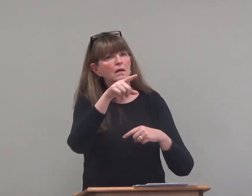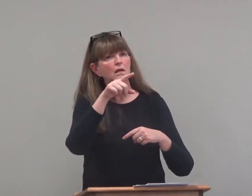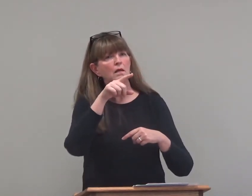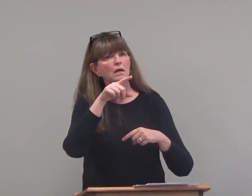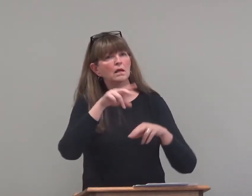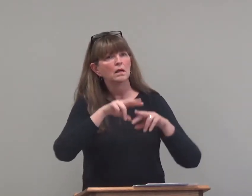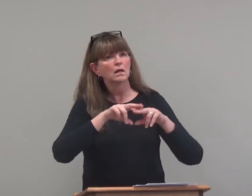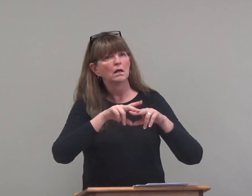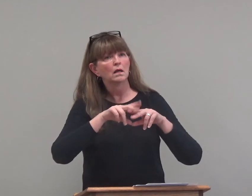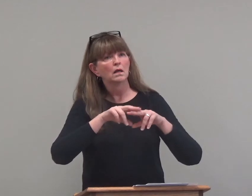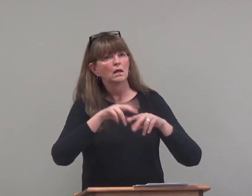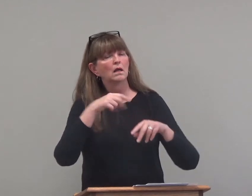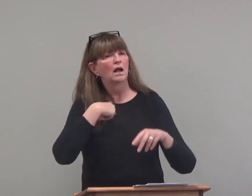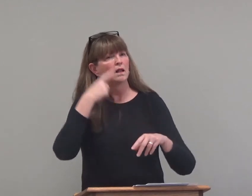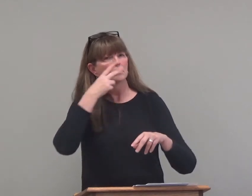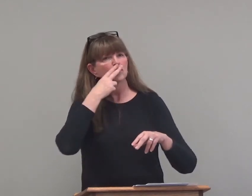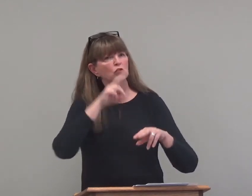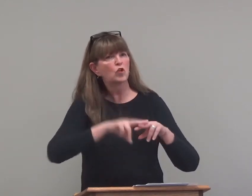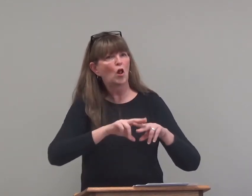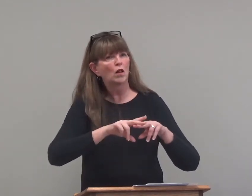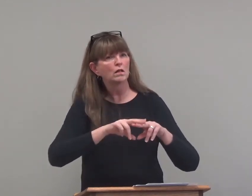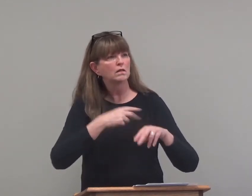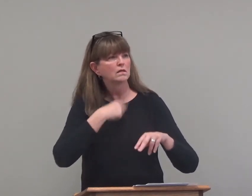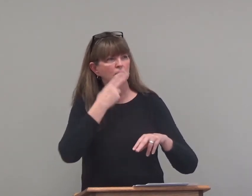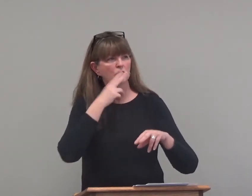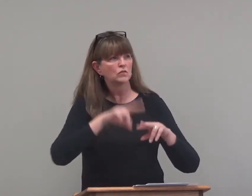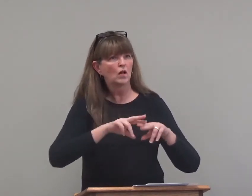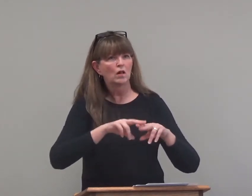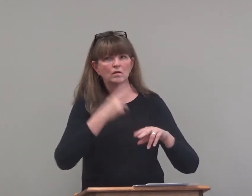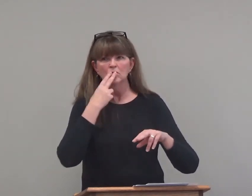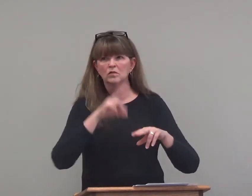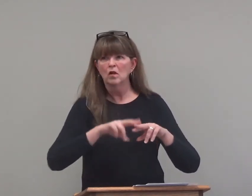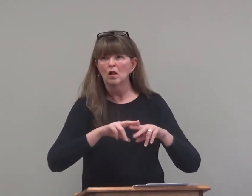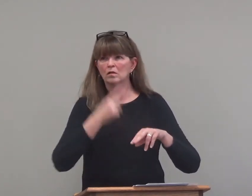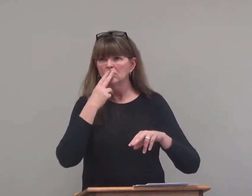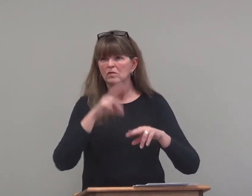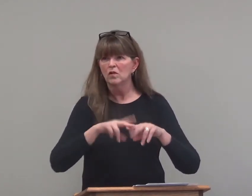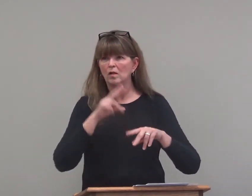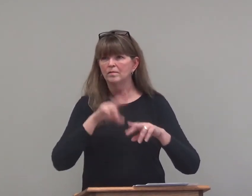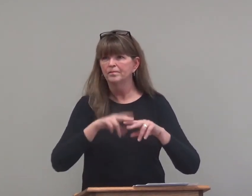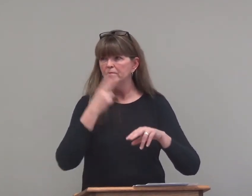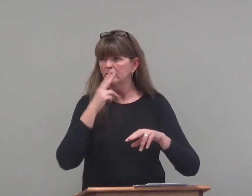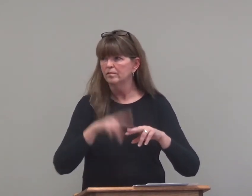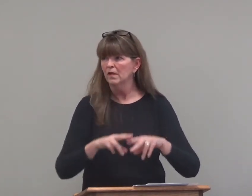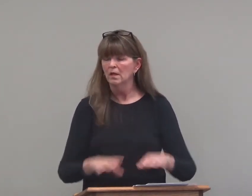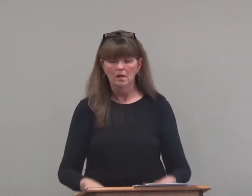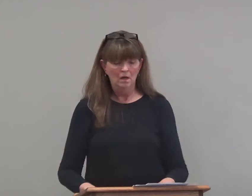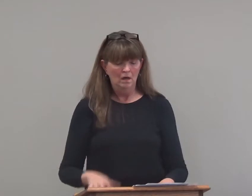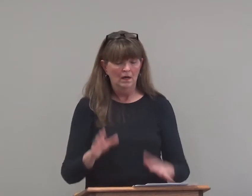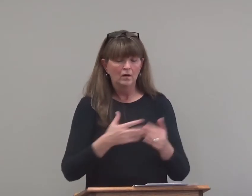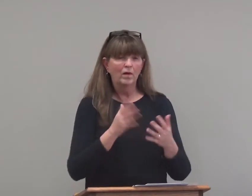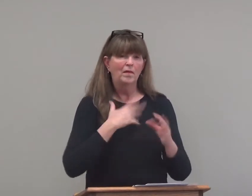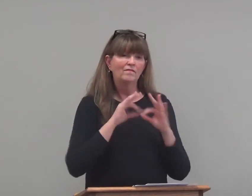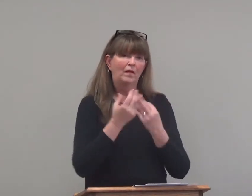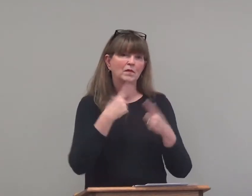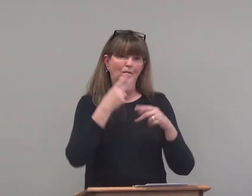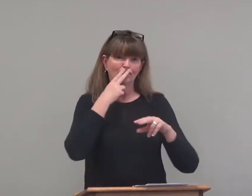What's your sign from Iowa? Salt? I thought it was this. I thought it was like, touch your lips and then do salt, but maybe I'm wrong. Anyway, that's